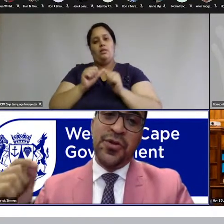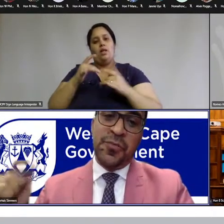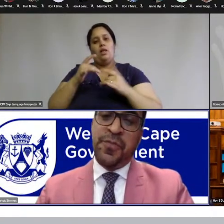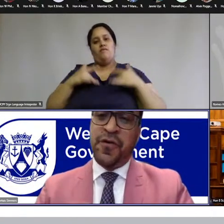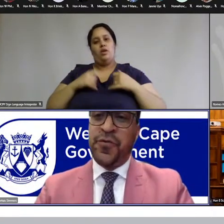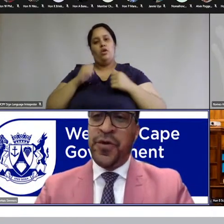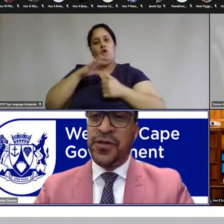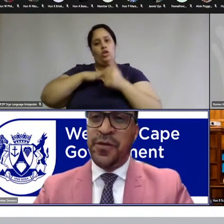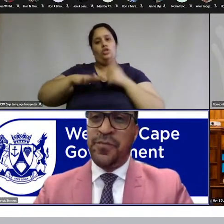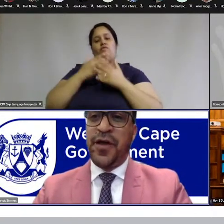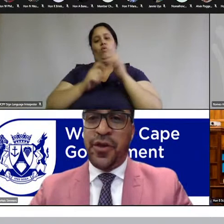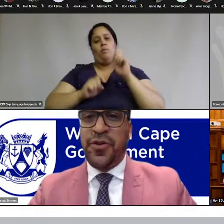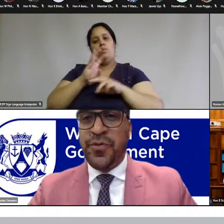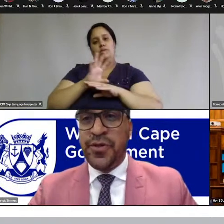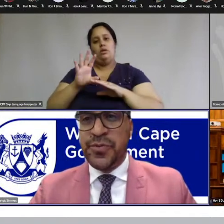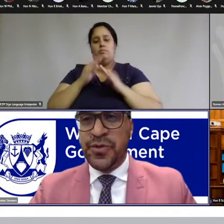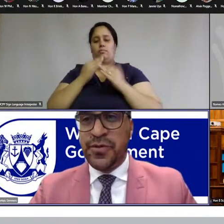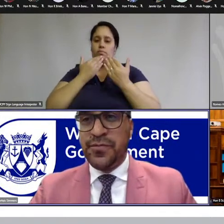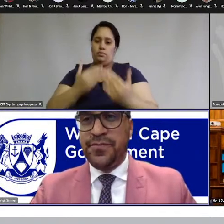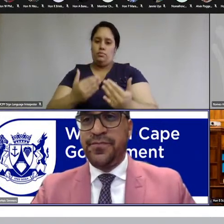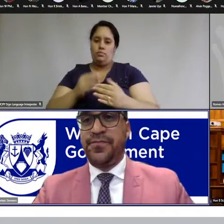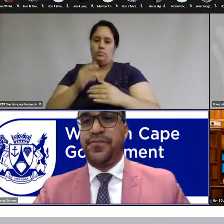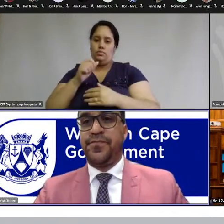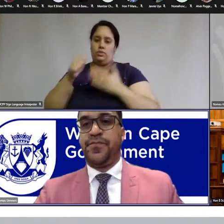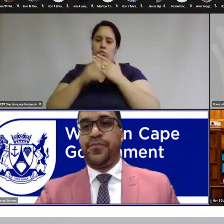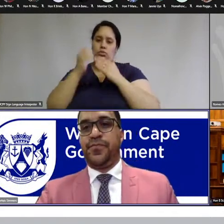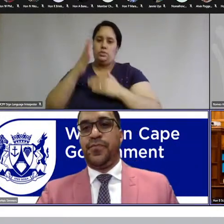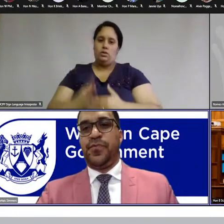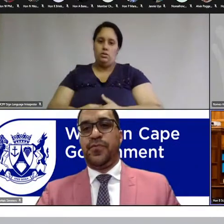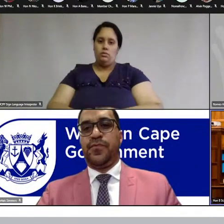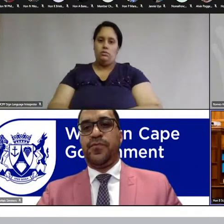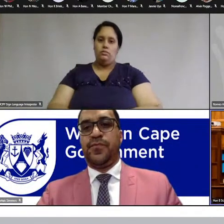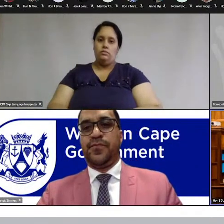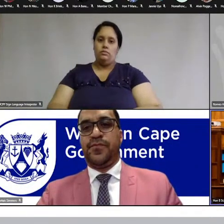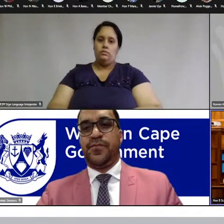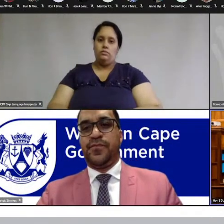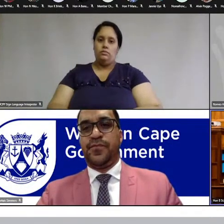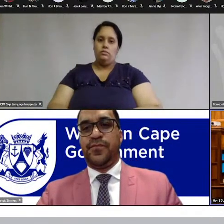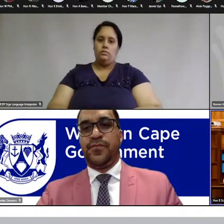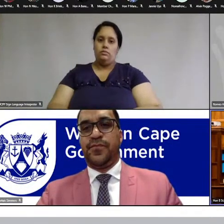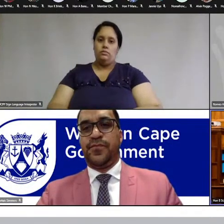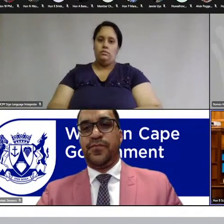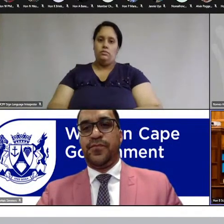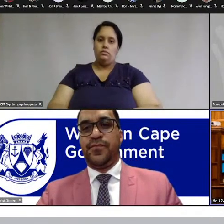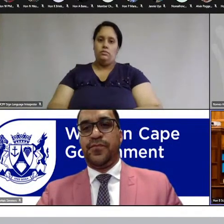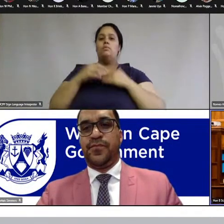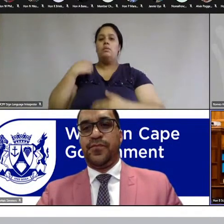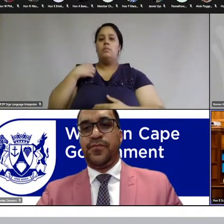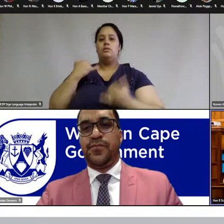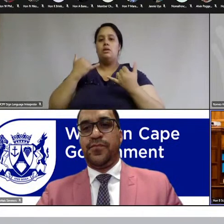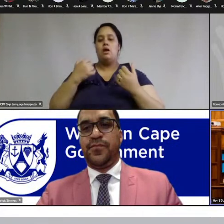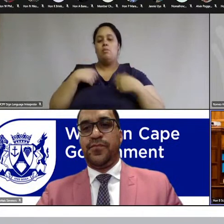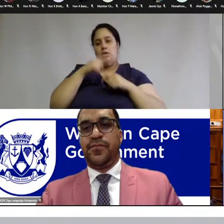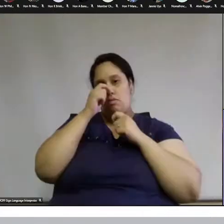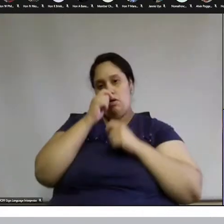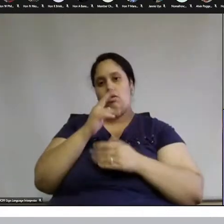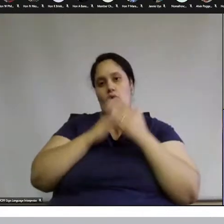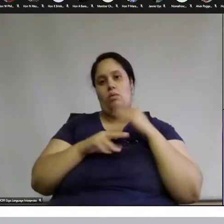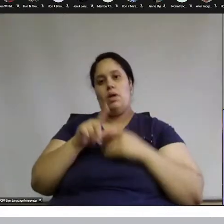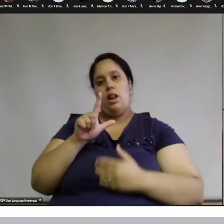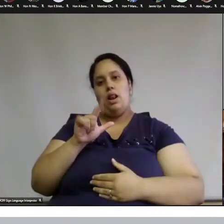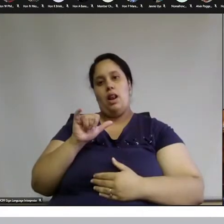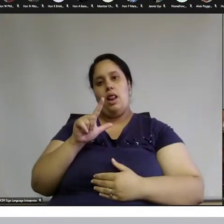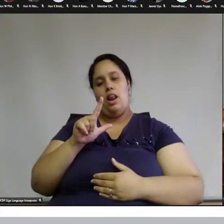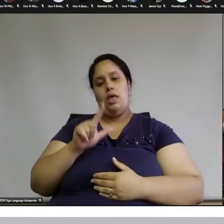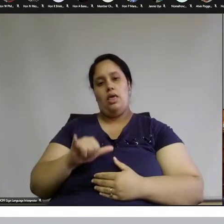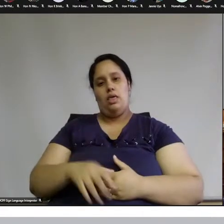condition to the people of the Western Cape. I thank you, Deputy Speaker. Thank you very much, Honourable Minister. I now recognise Honourable Lily.